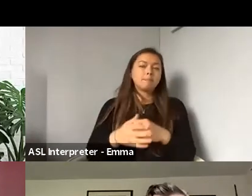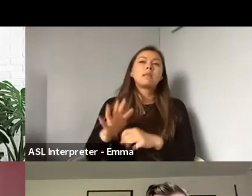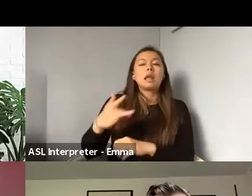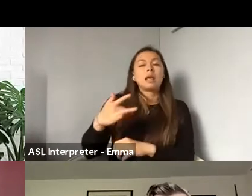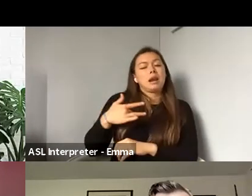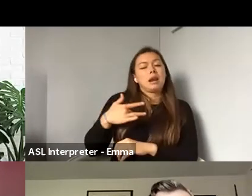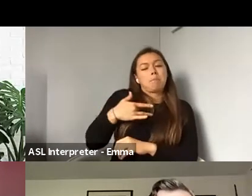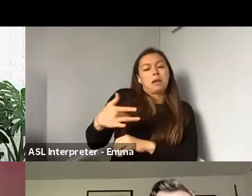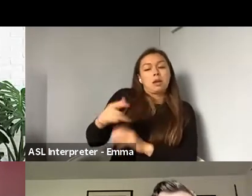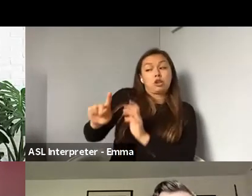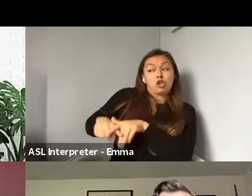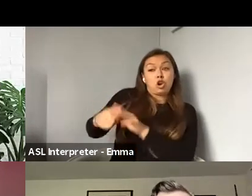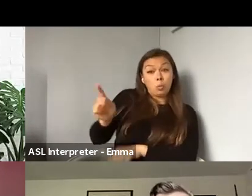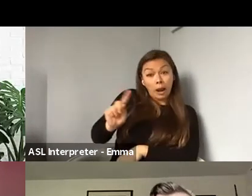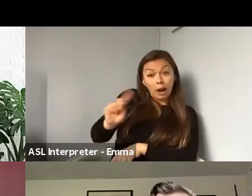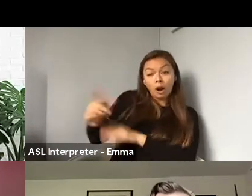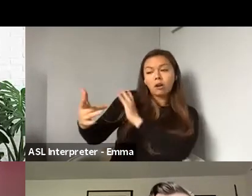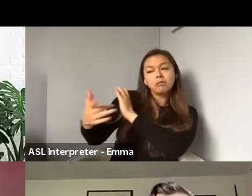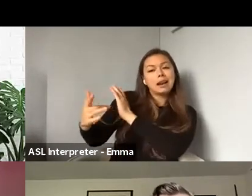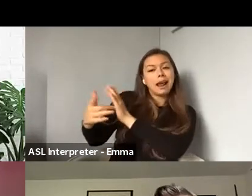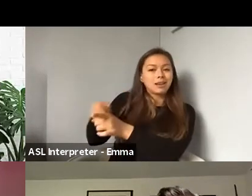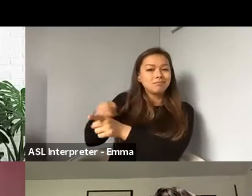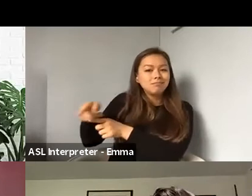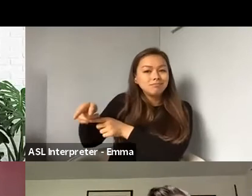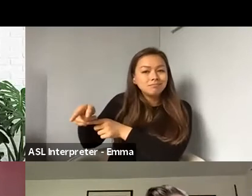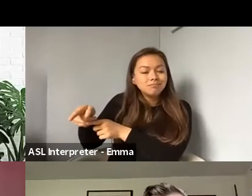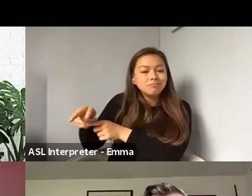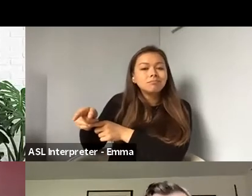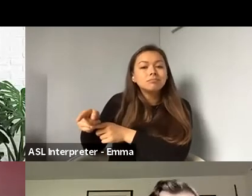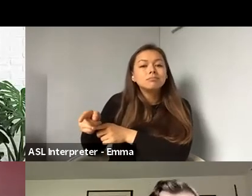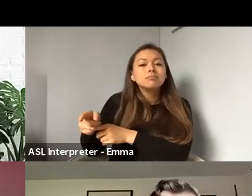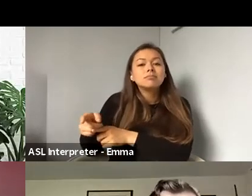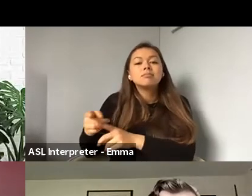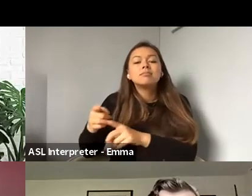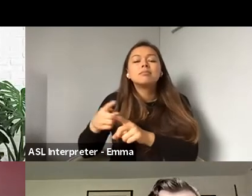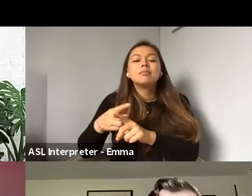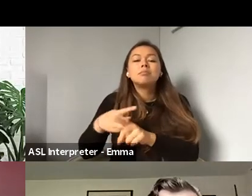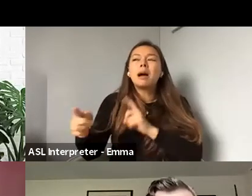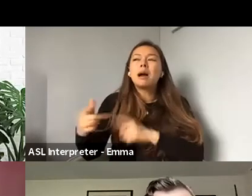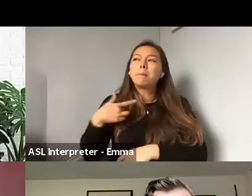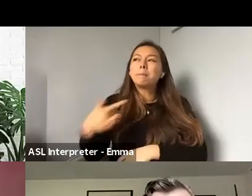be some like a lot of masculinity and a lot of like,